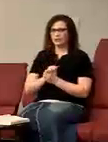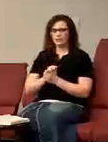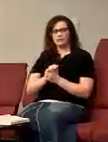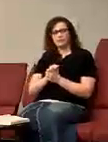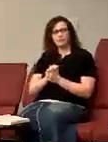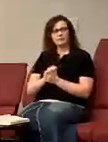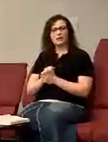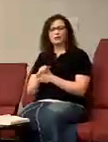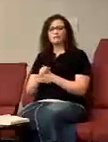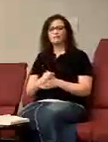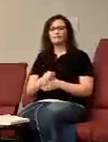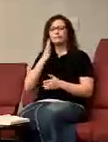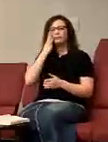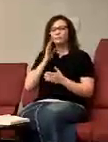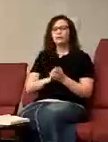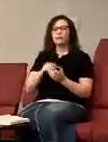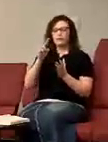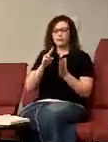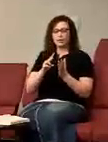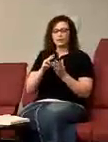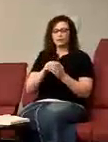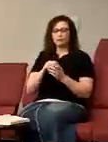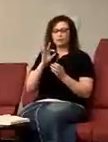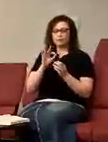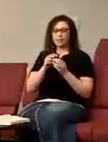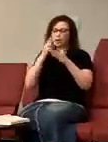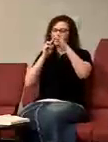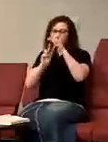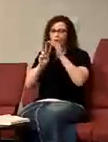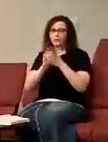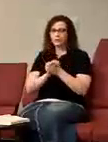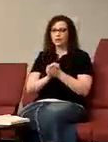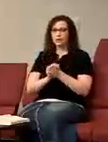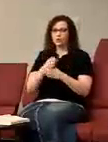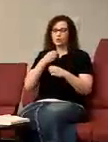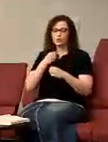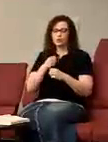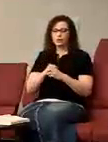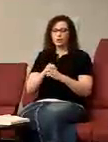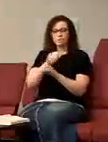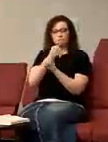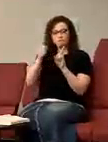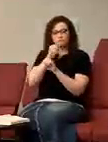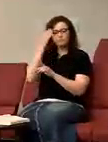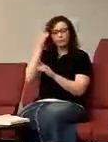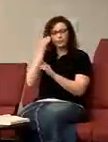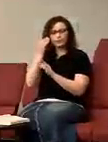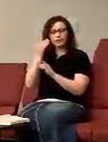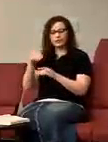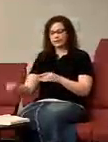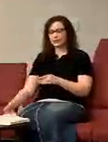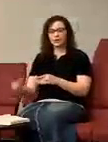the prophecy, right? About it shall bruise his head, and thou shalt bruise his heel. He punches the snake. But here's what I want to